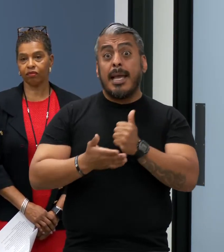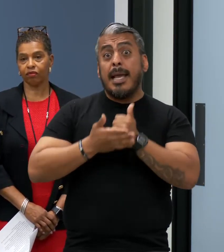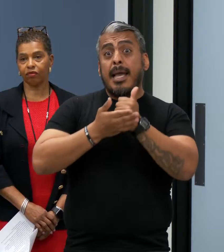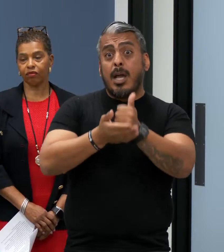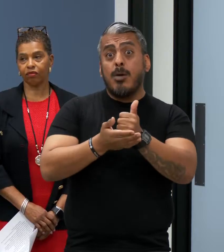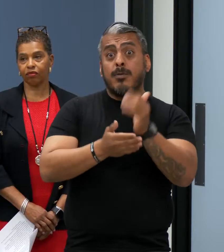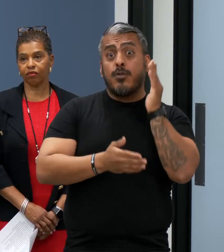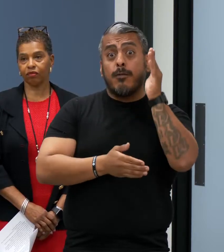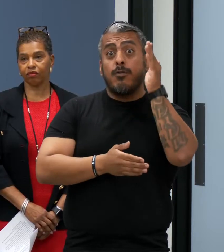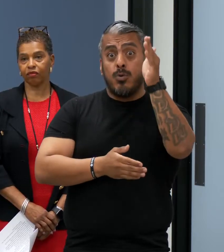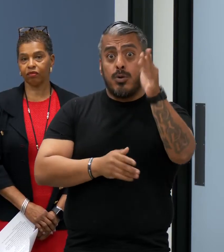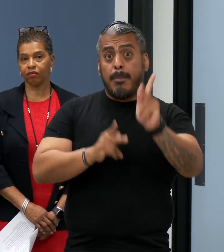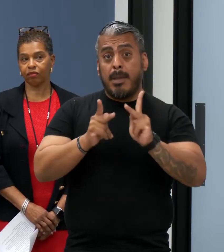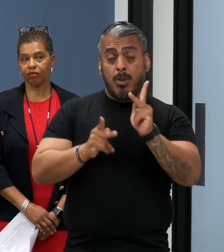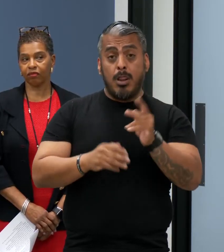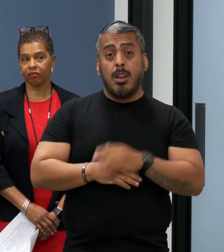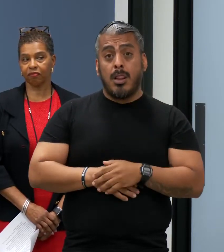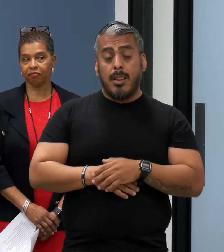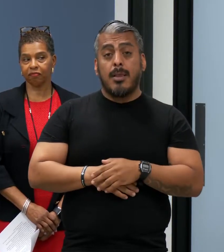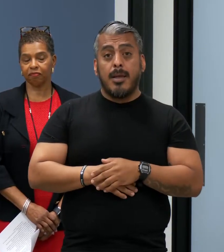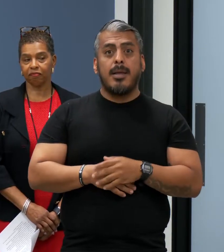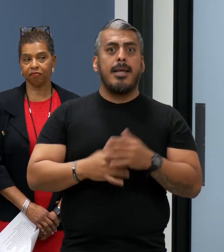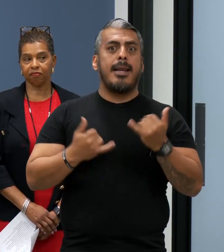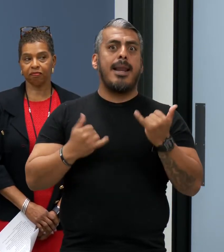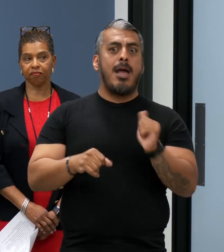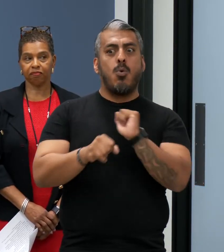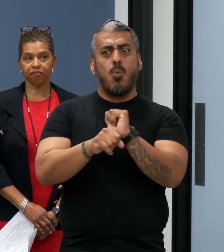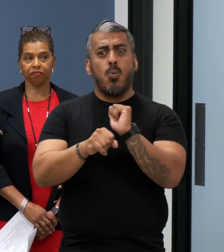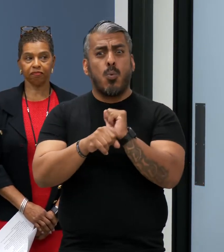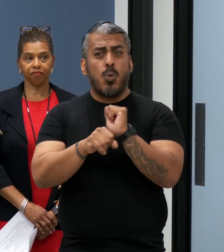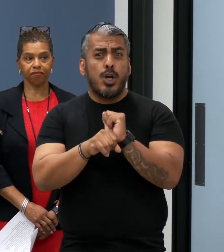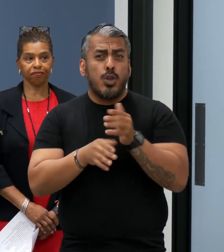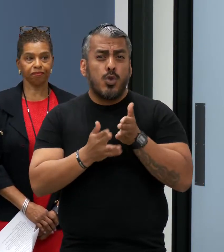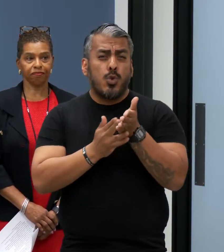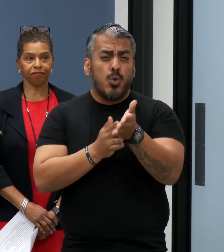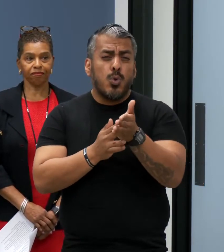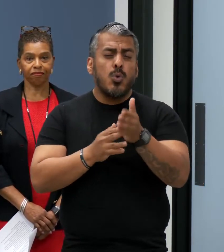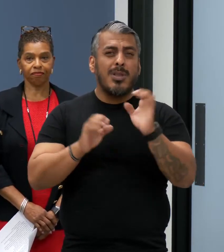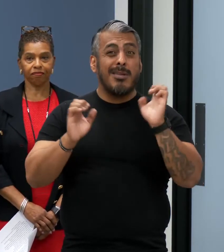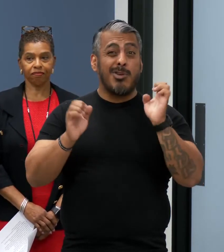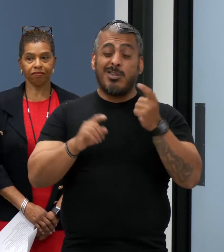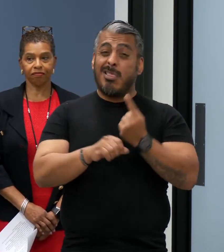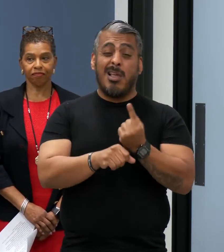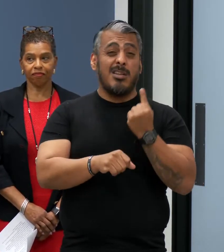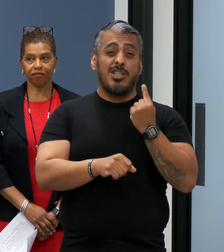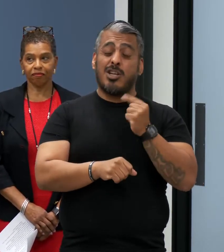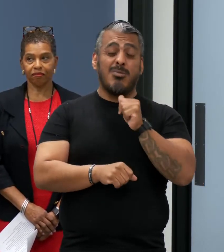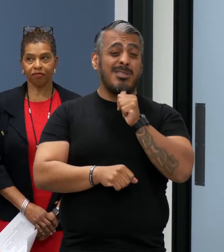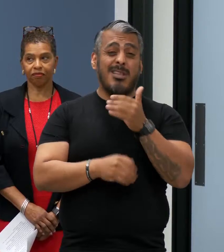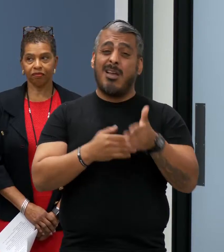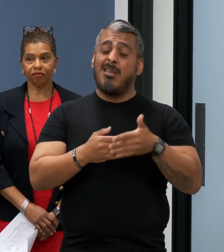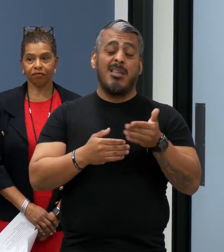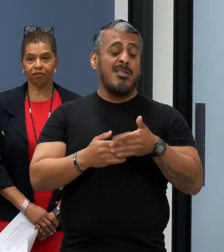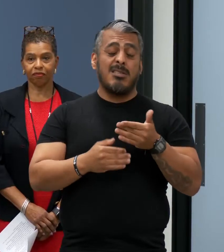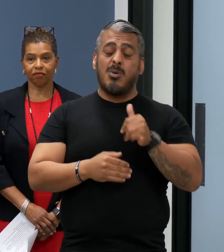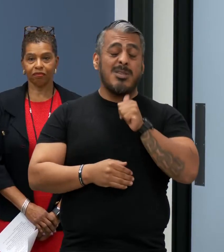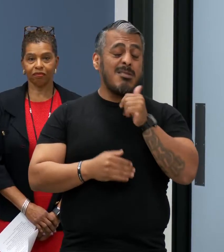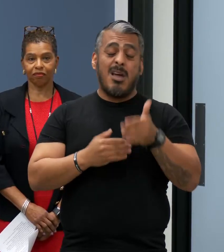the next 5 years. Working through the emergency last year was not easy in any way, and not